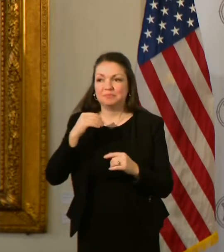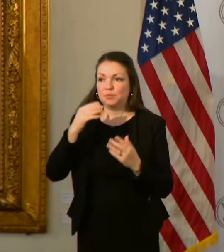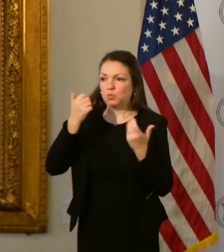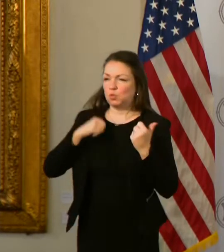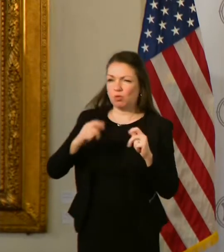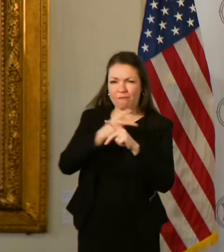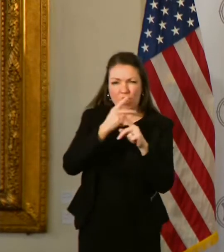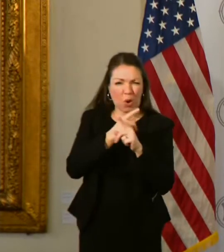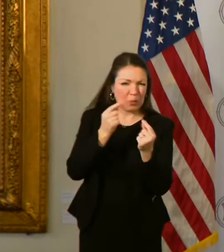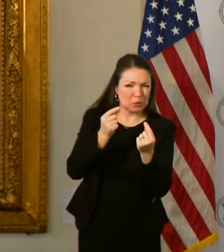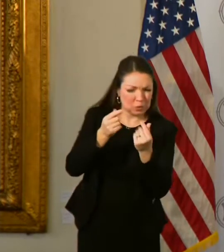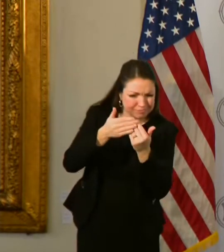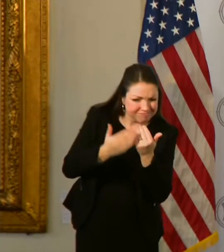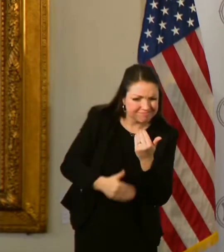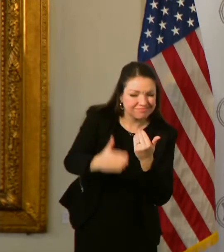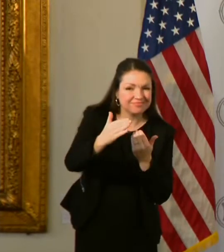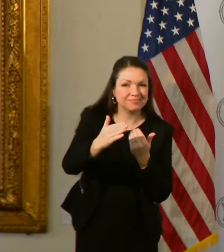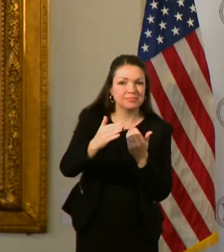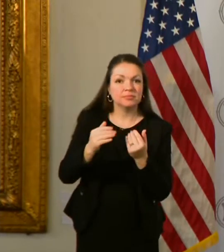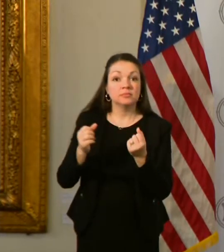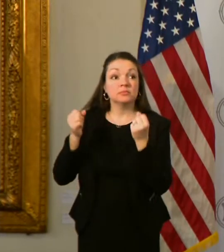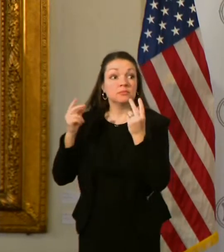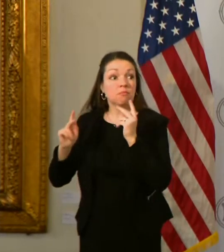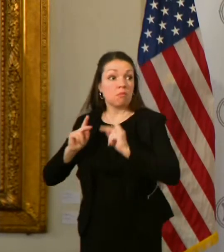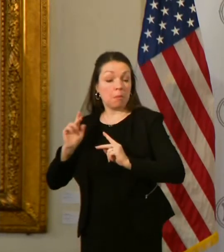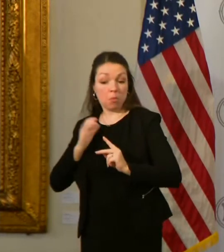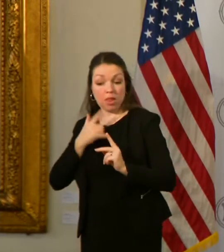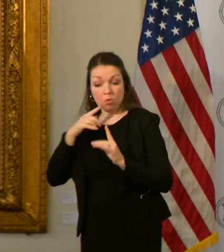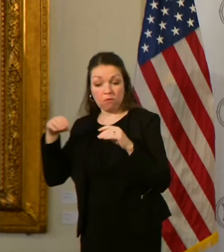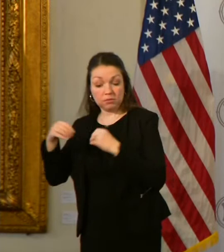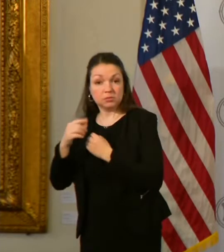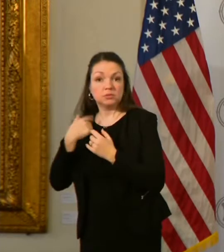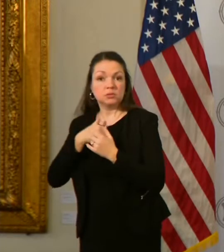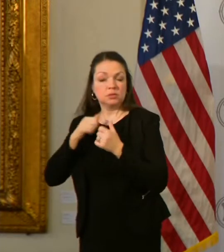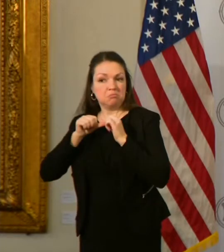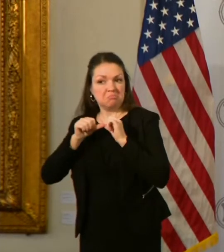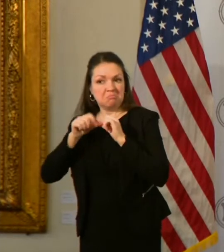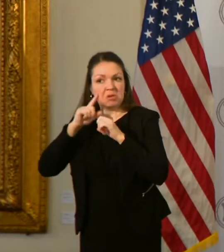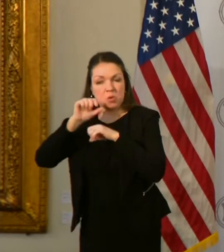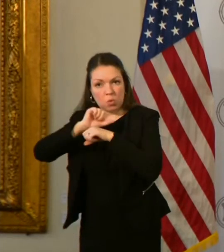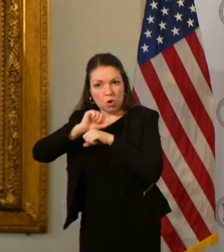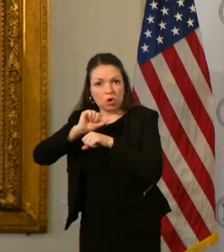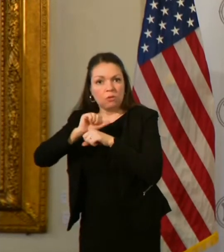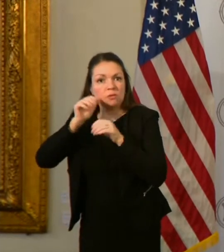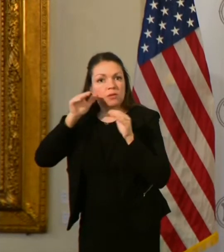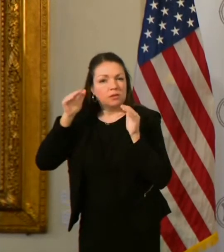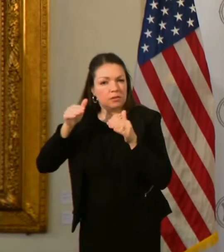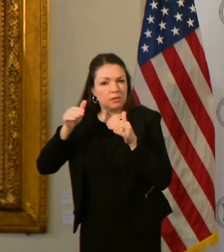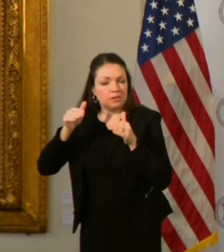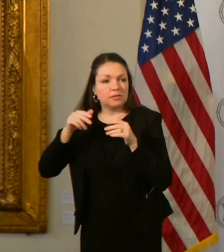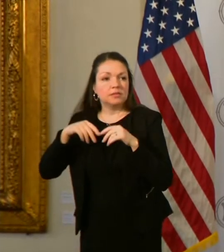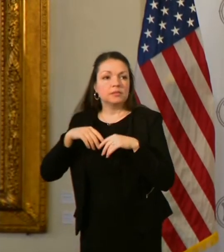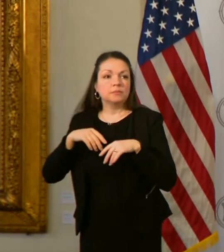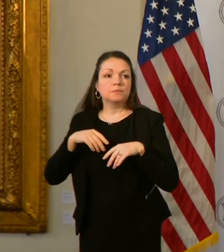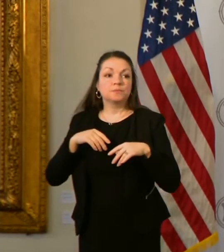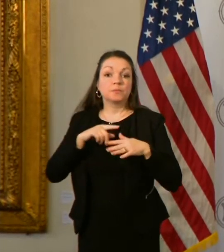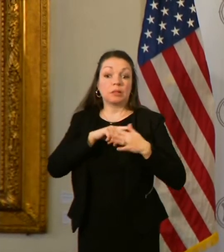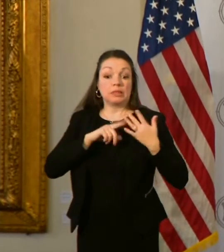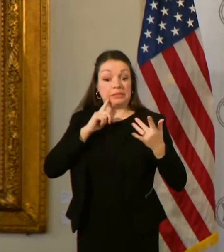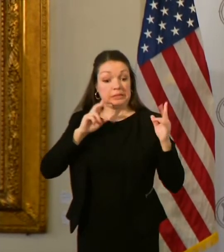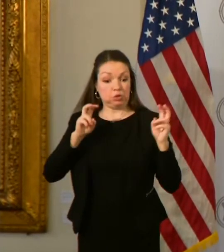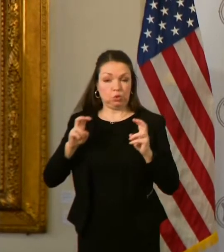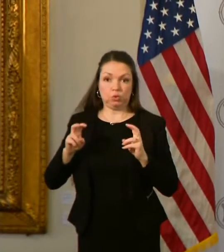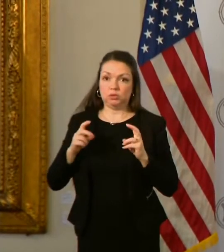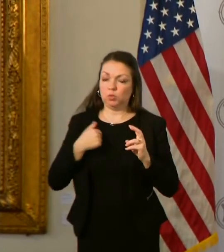office, because the men and women of our office who continue to do this work, we're actually dealing with these issues